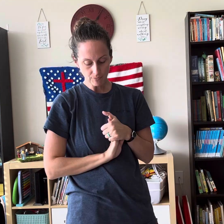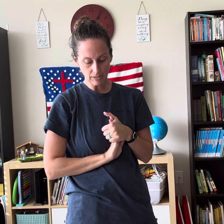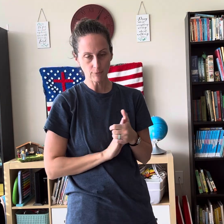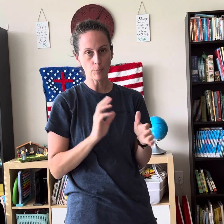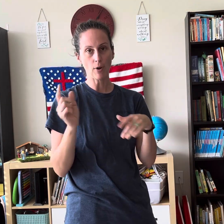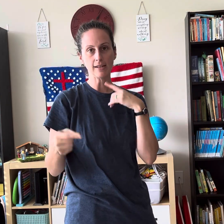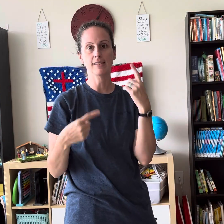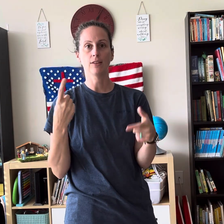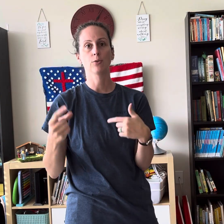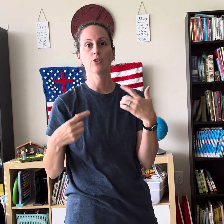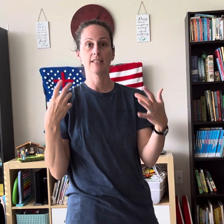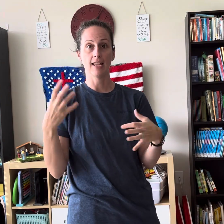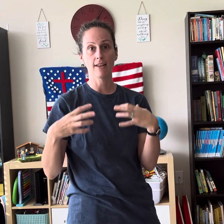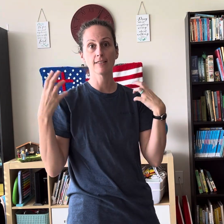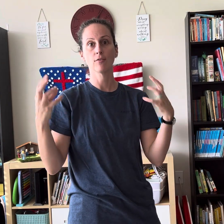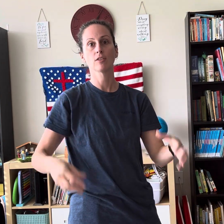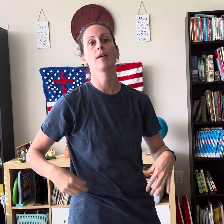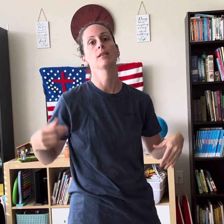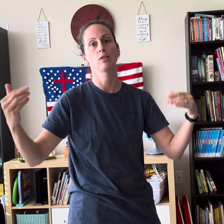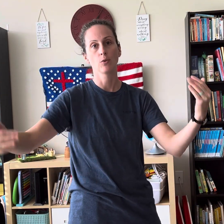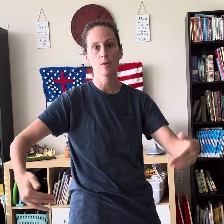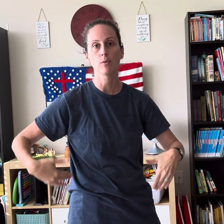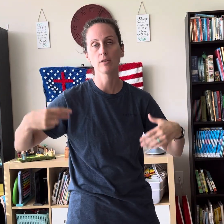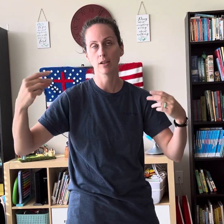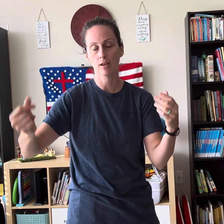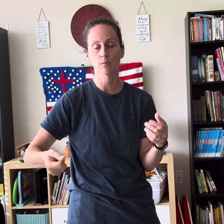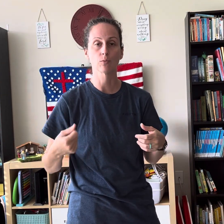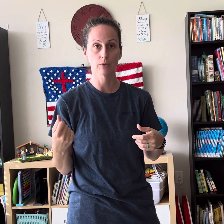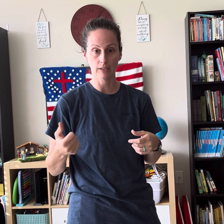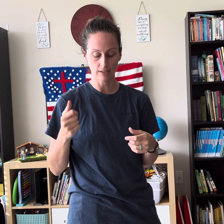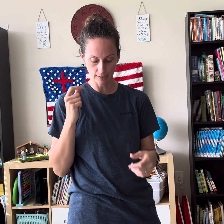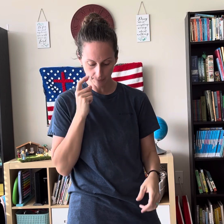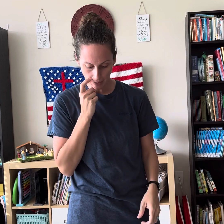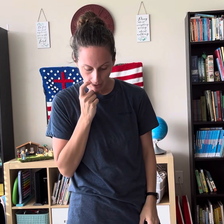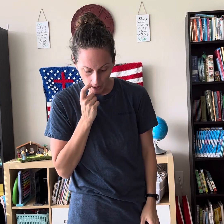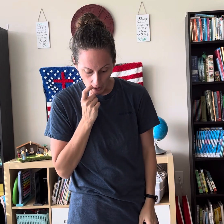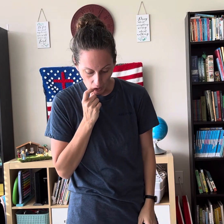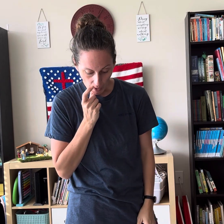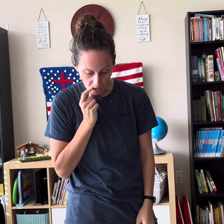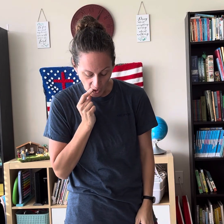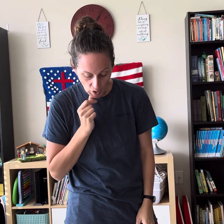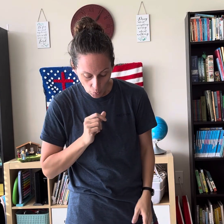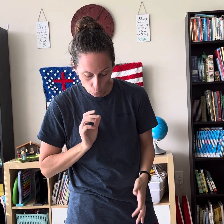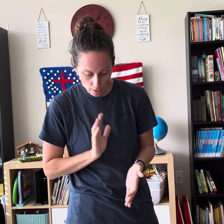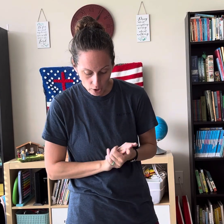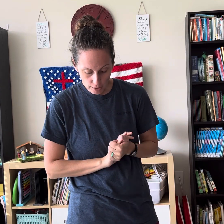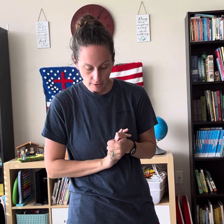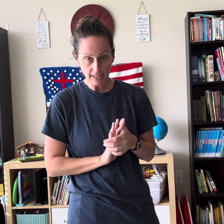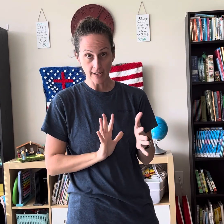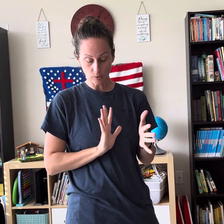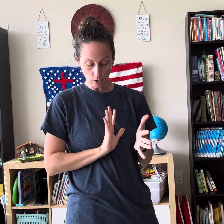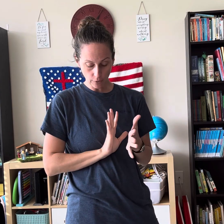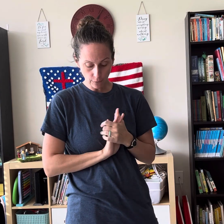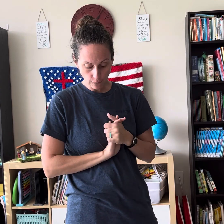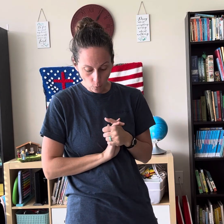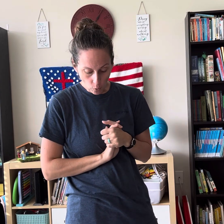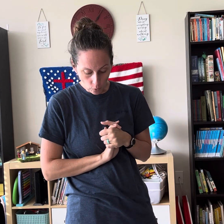If you practice that through just saying it several times and then do it with the music, it comes really easy. Okay, what are the science? What are the first